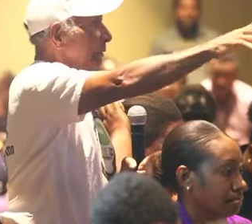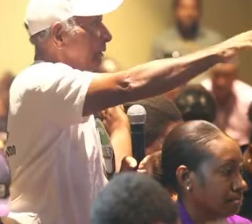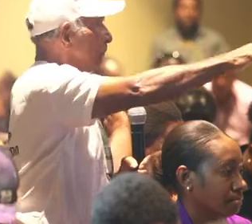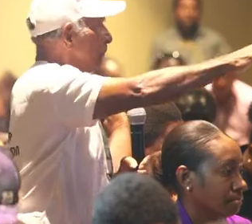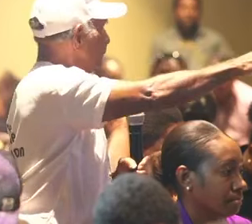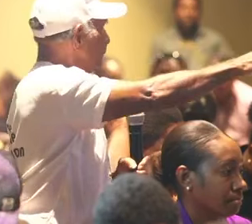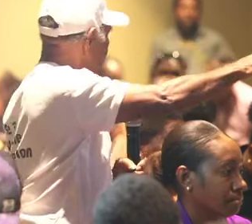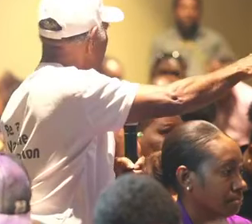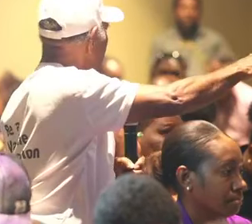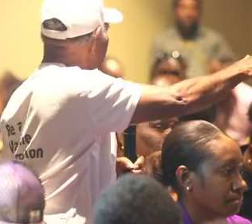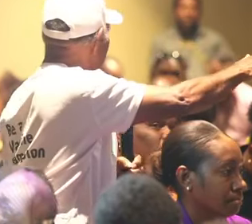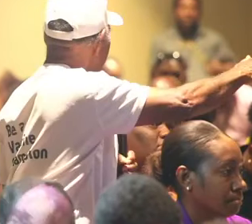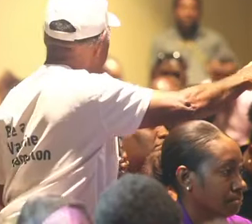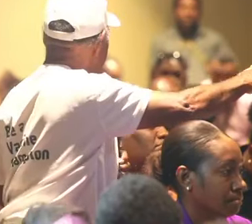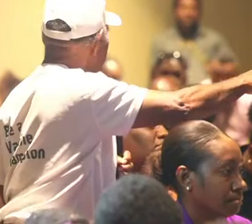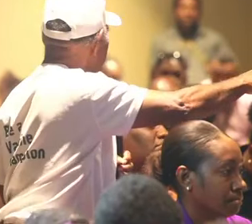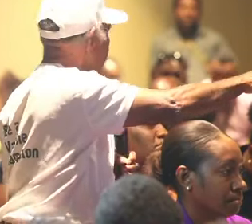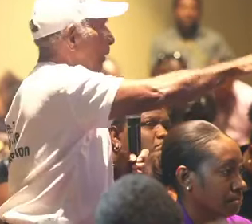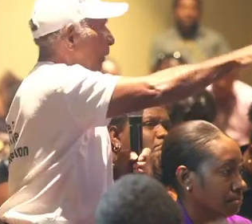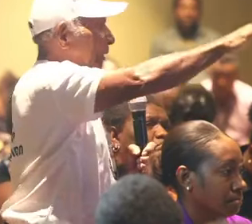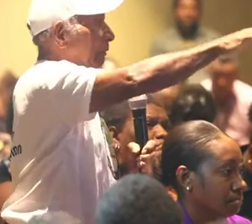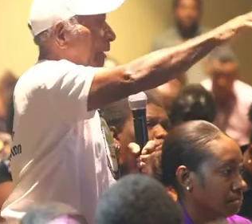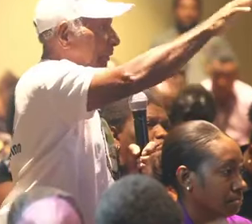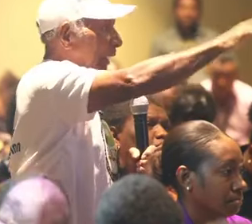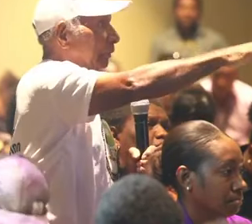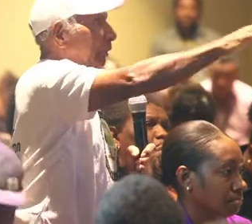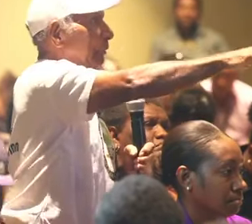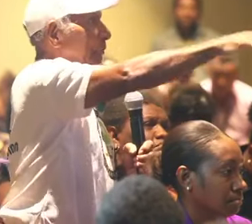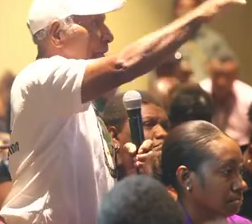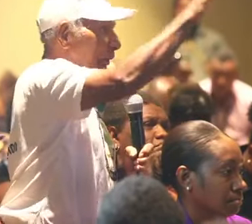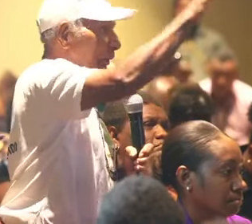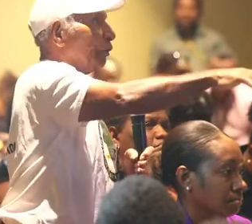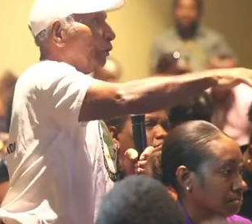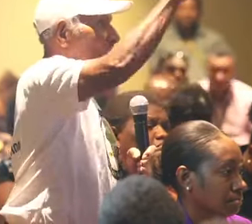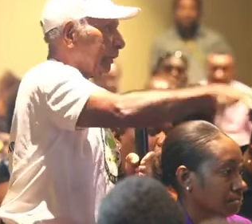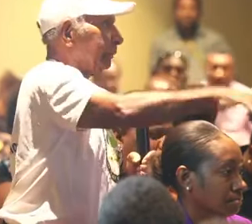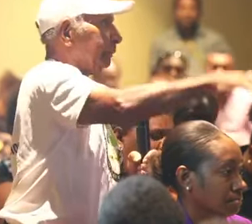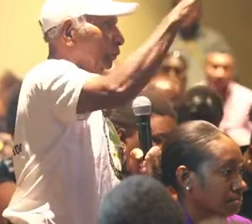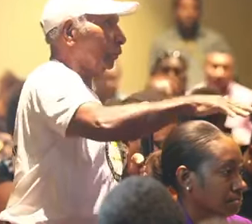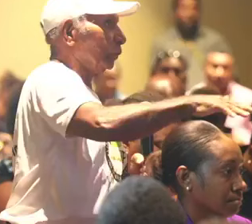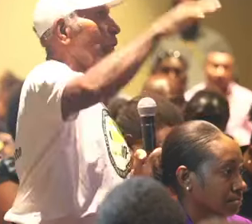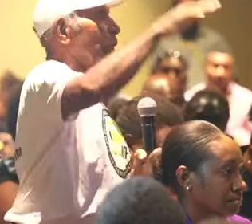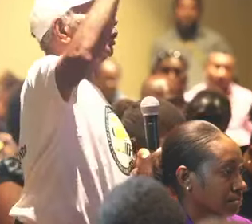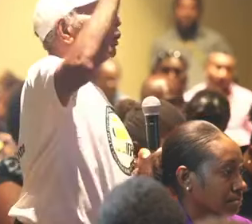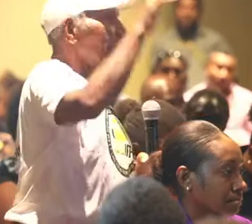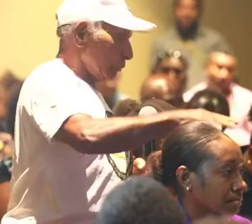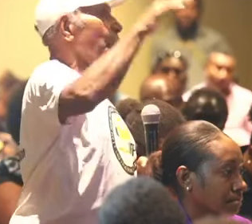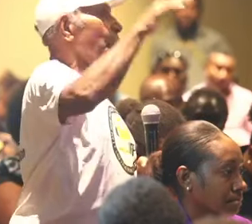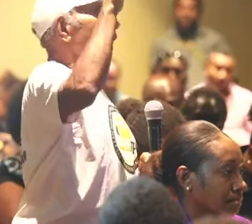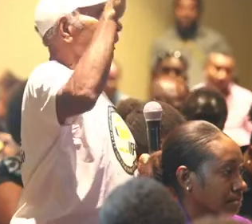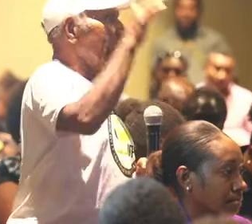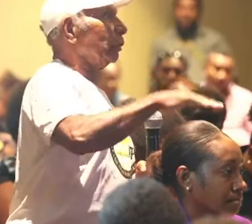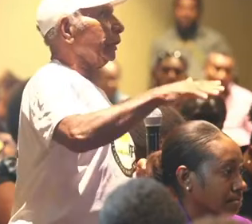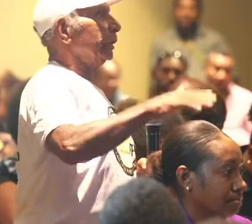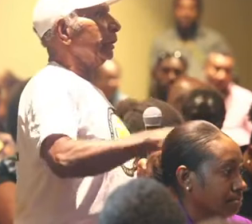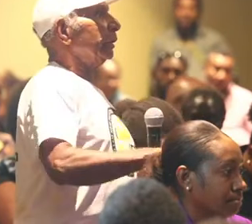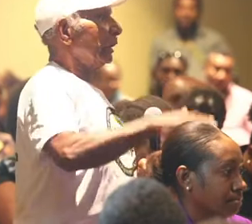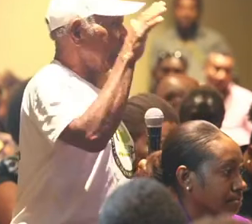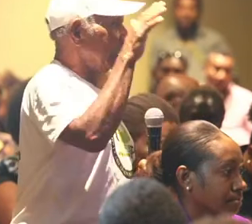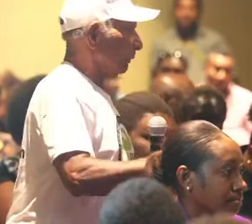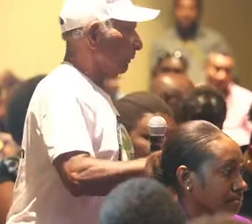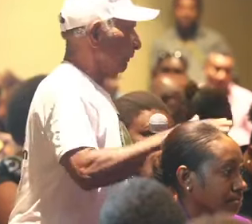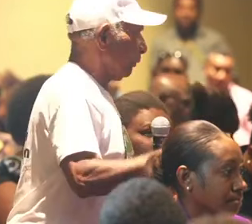him. You will look him. All same, I mean, like talking to you. Me be Nicola Cooperative School, Laloki,